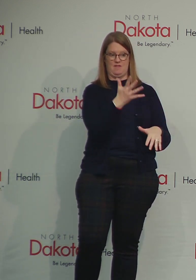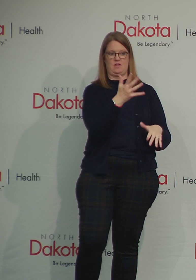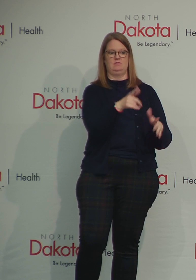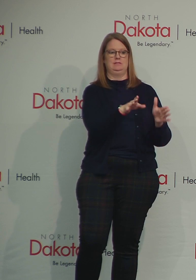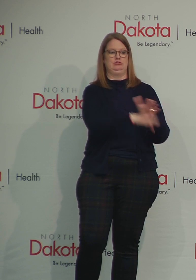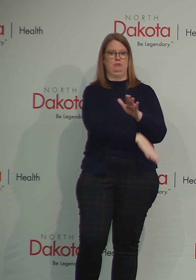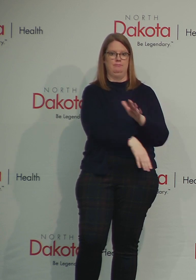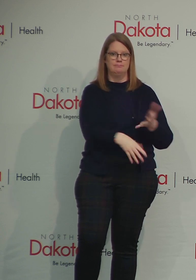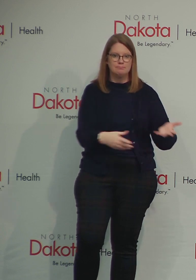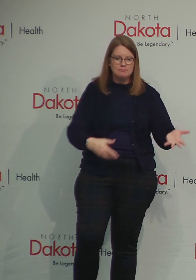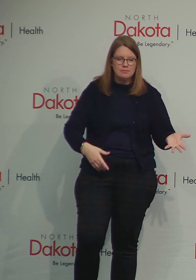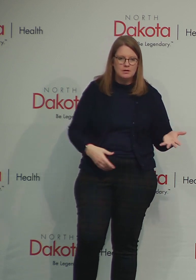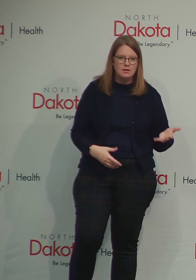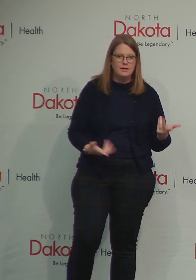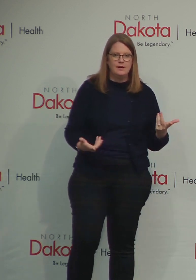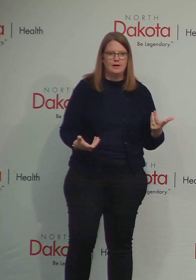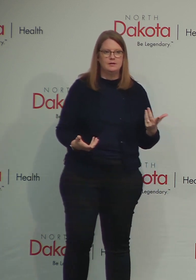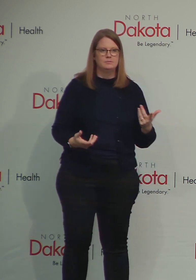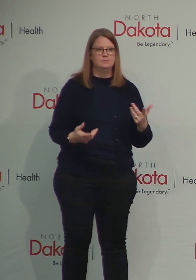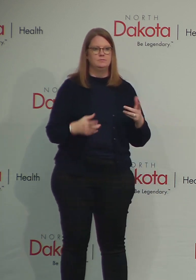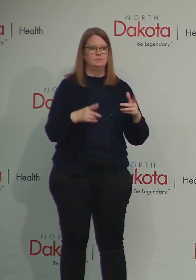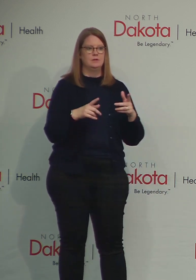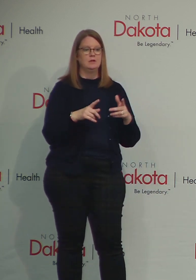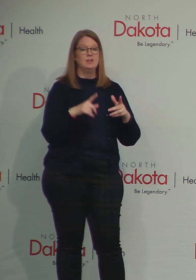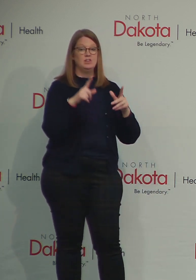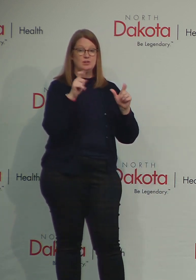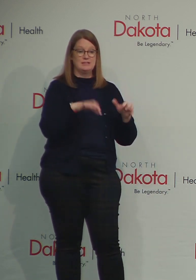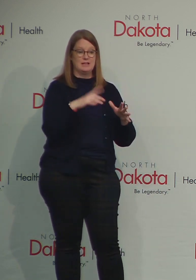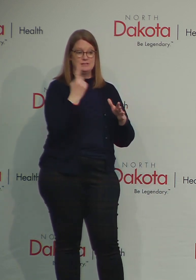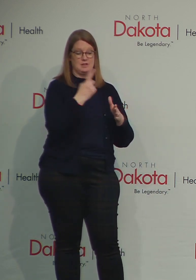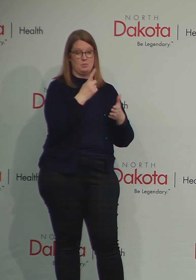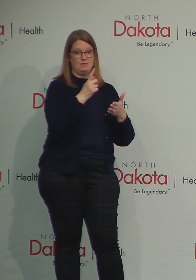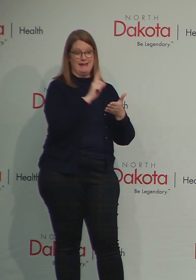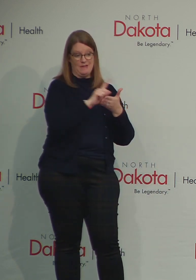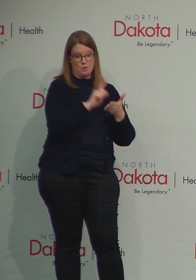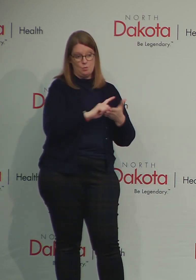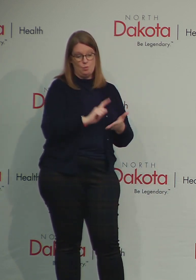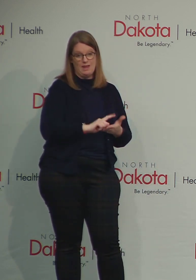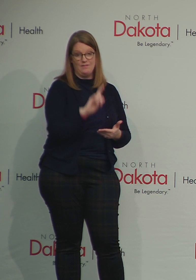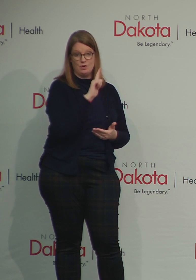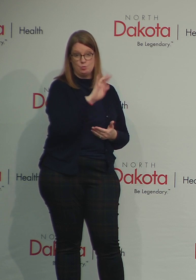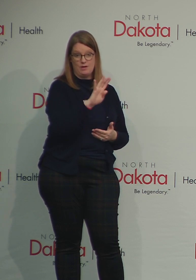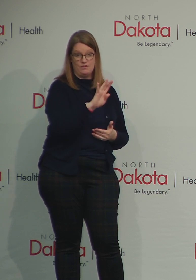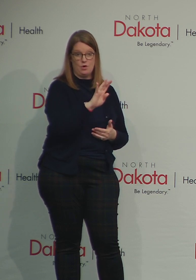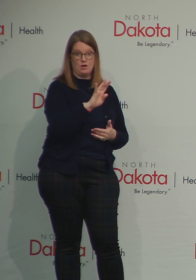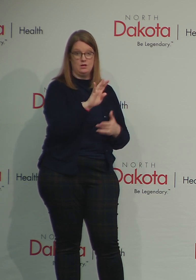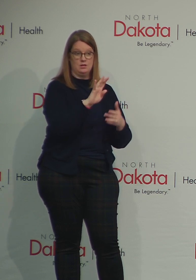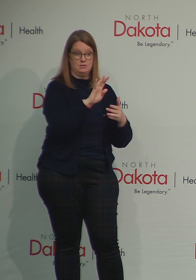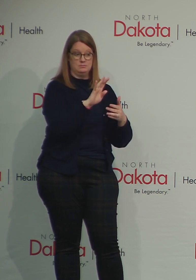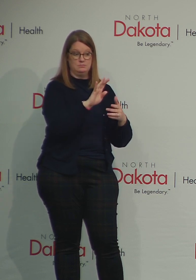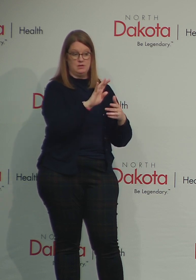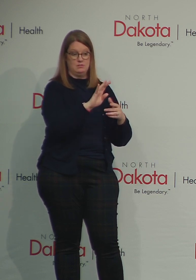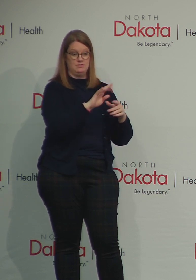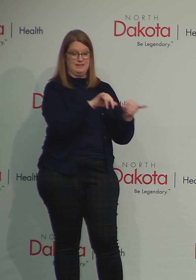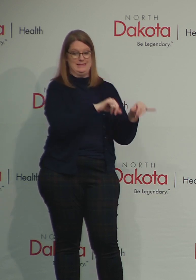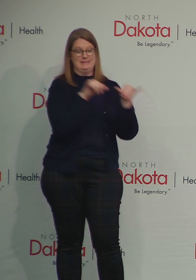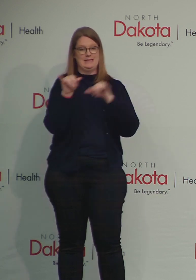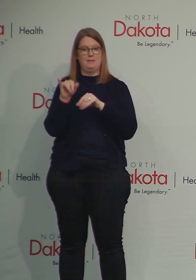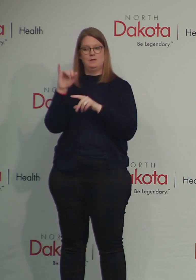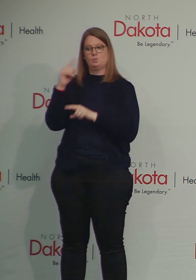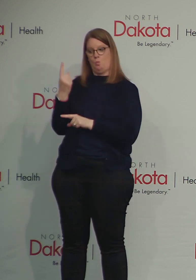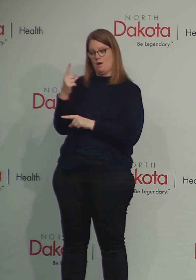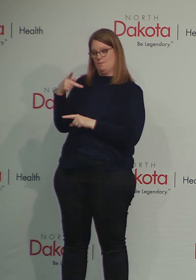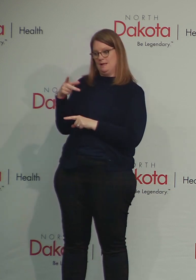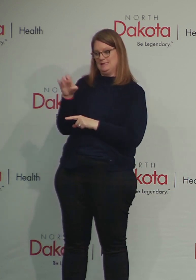somebody every week for 24 weeks for the same price as one PCR test, if it's call it a